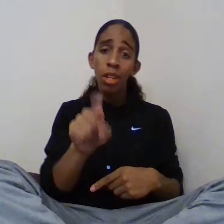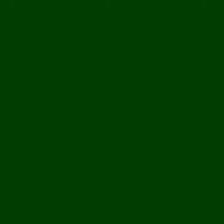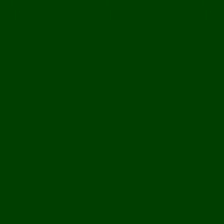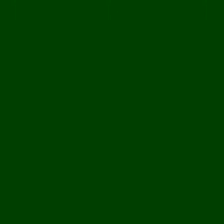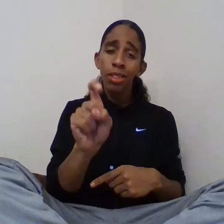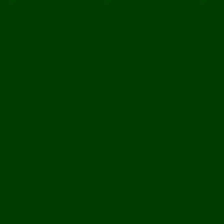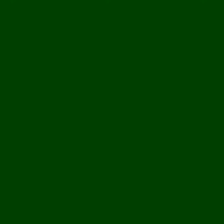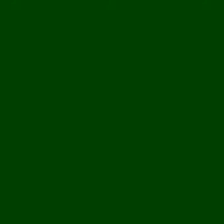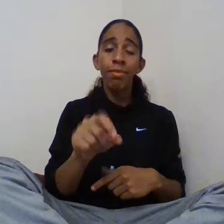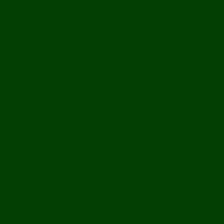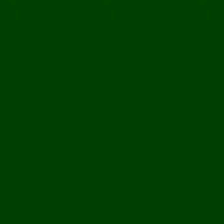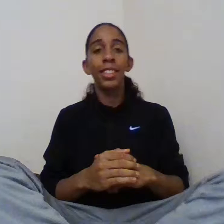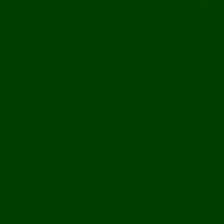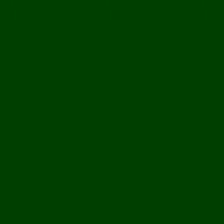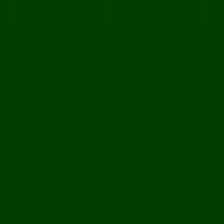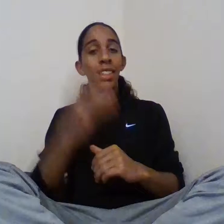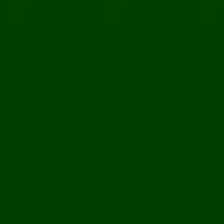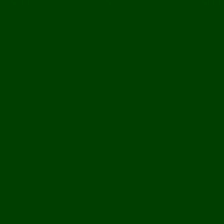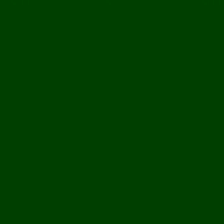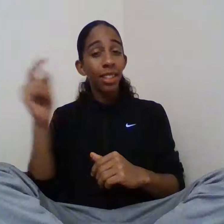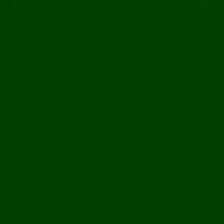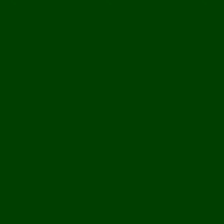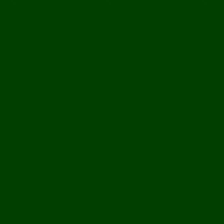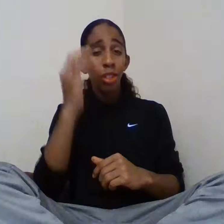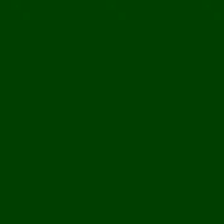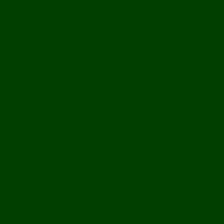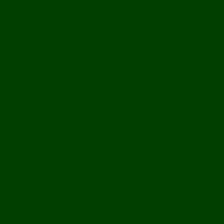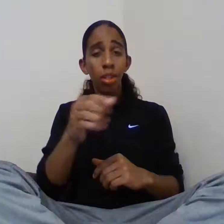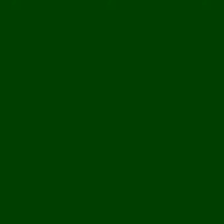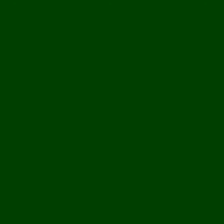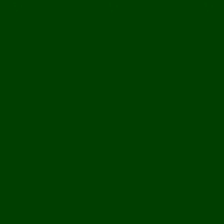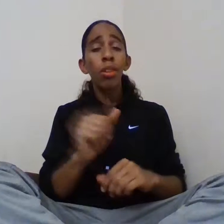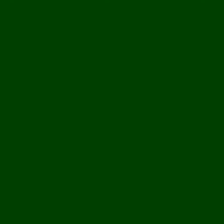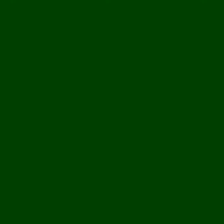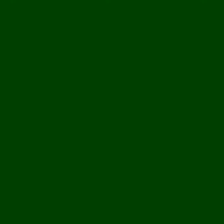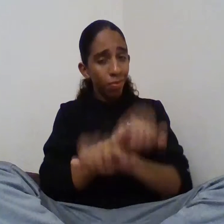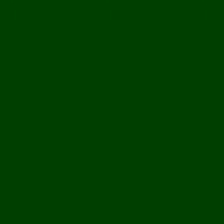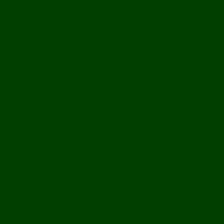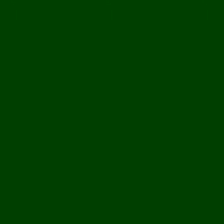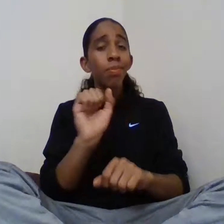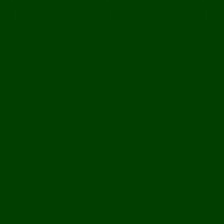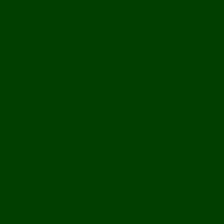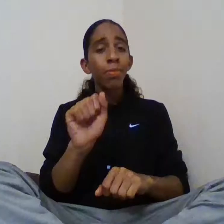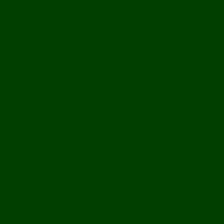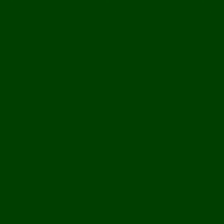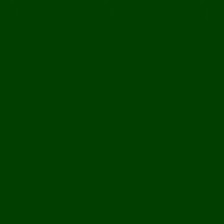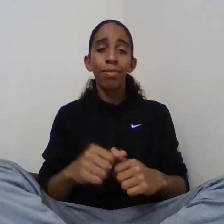ask you a question, 'cause I know that you're an old-fashioned man, man.